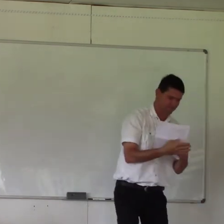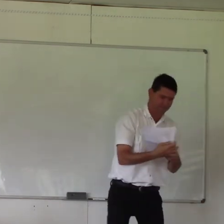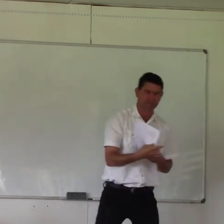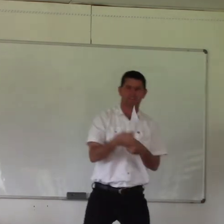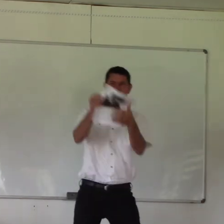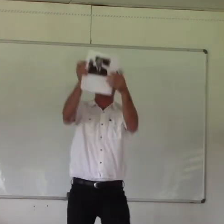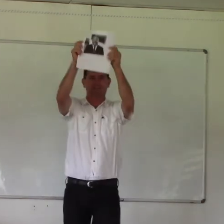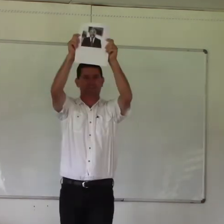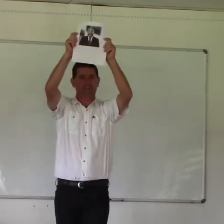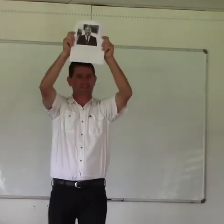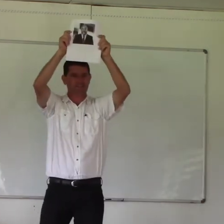This one.